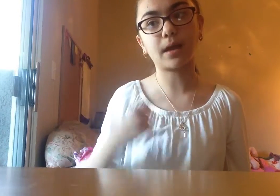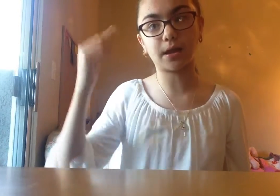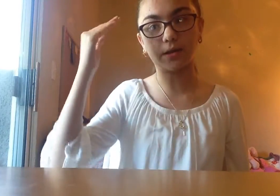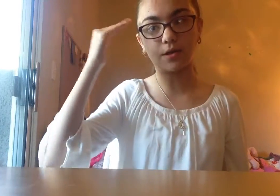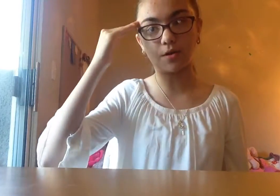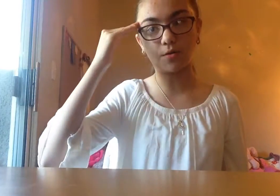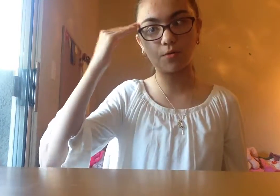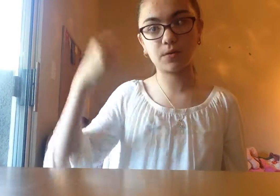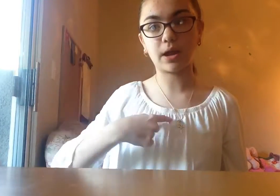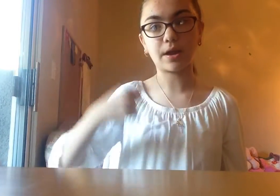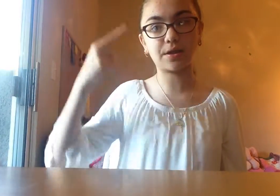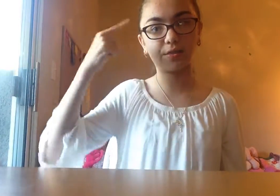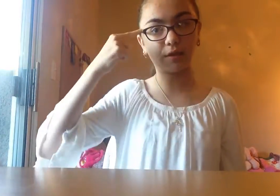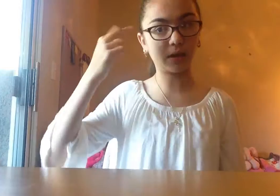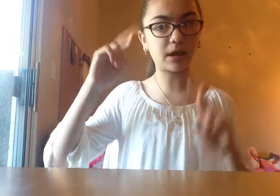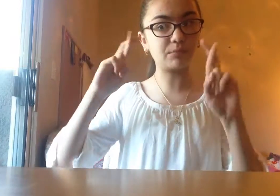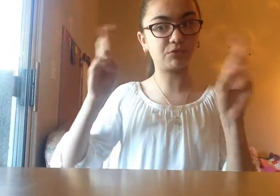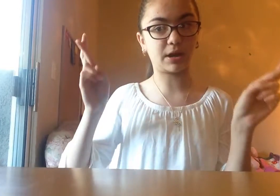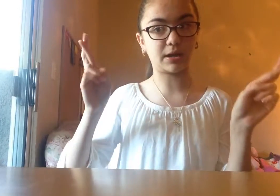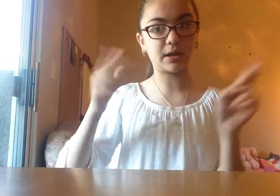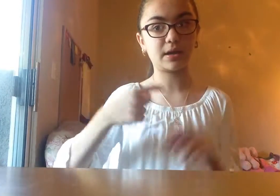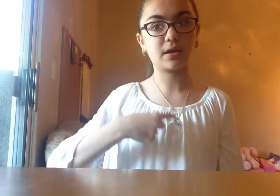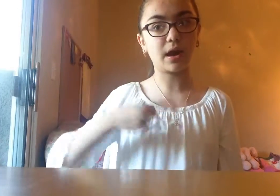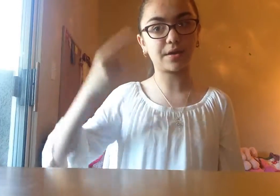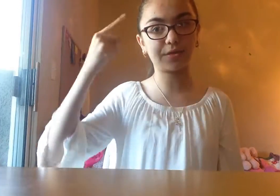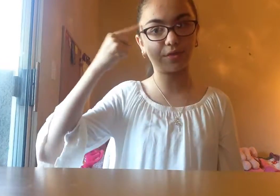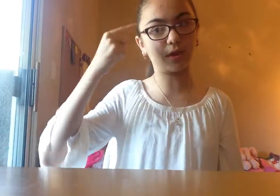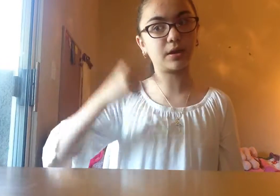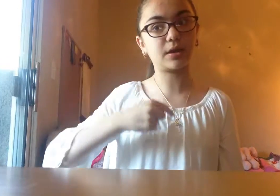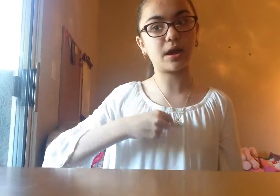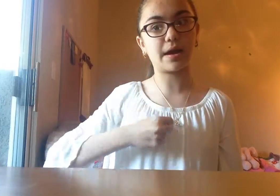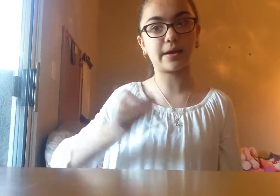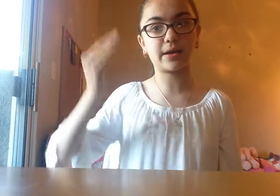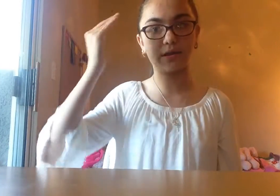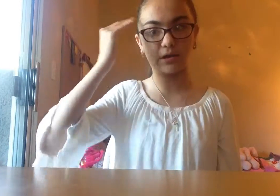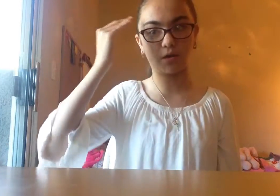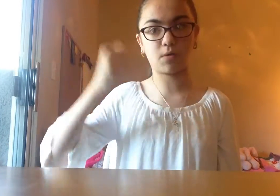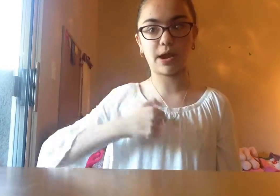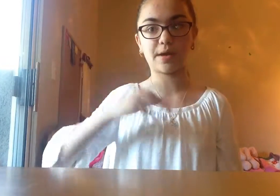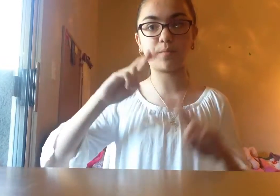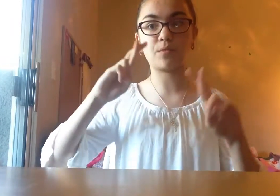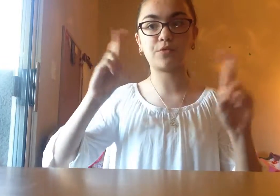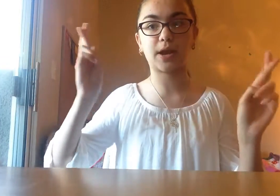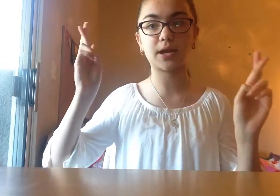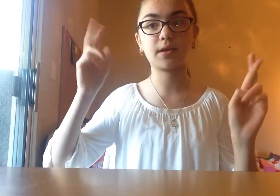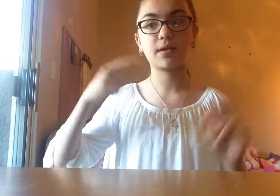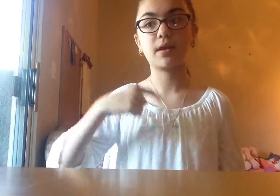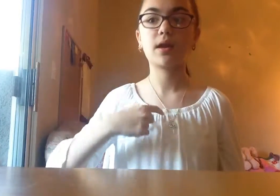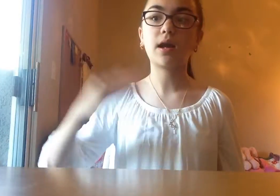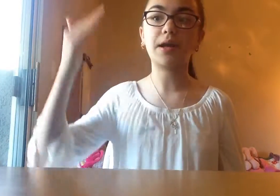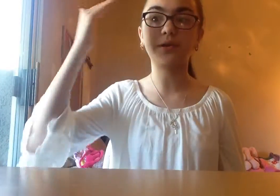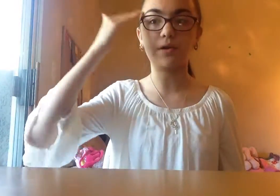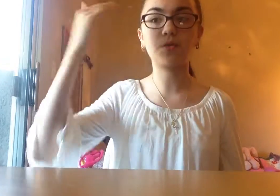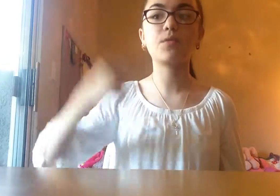I know. I think I'm ready. I think I know I'm ready. I know